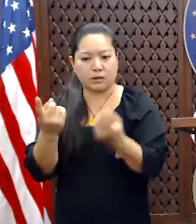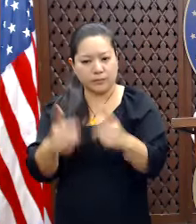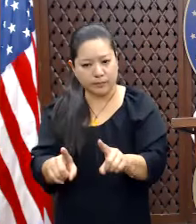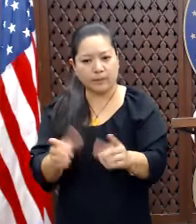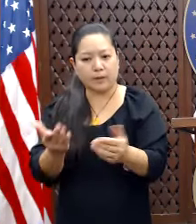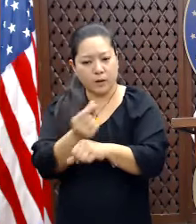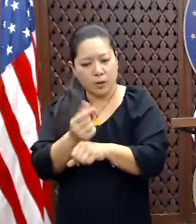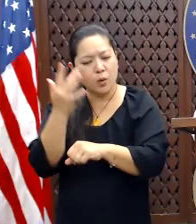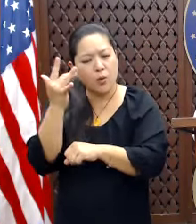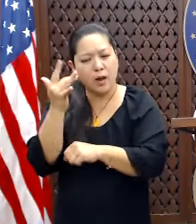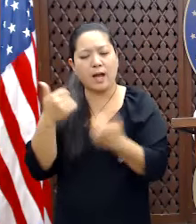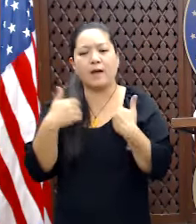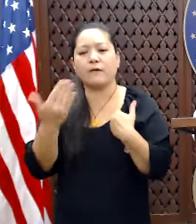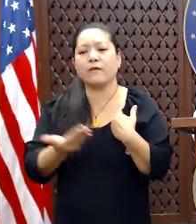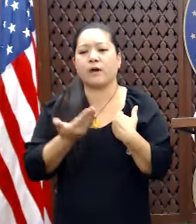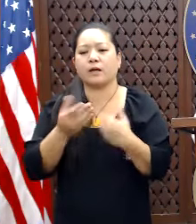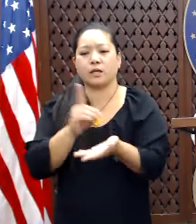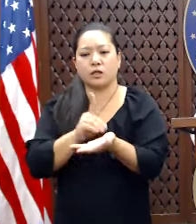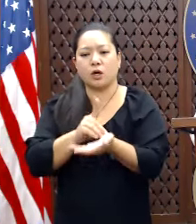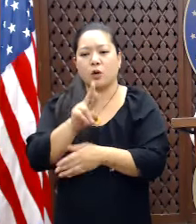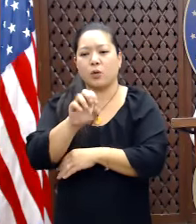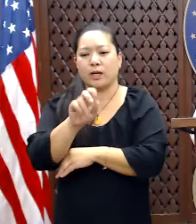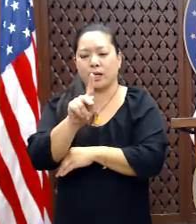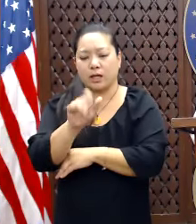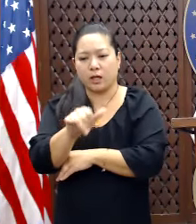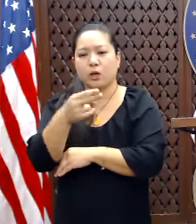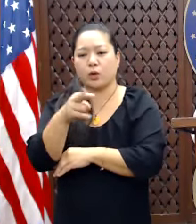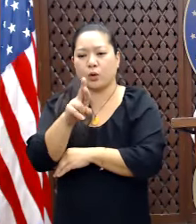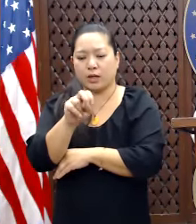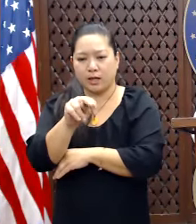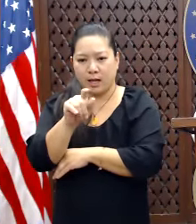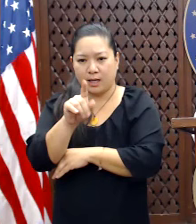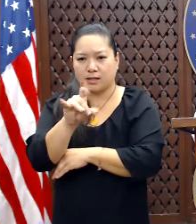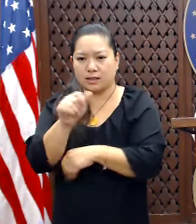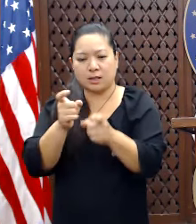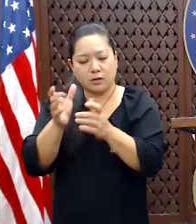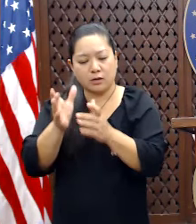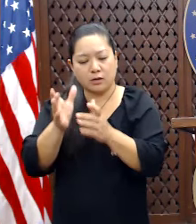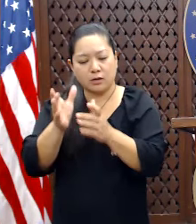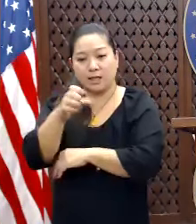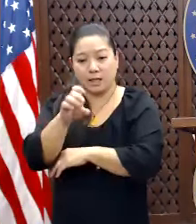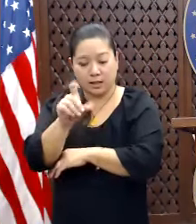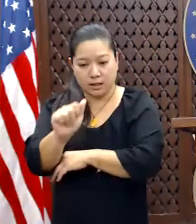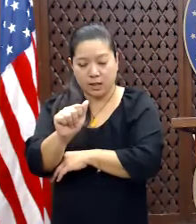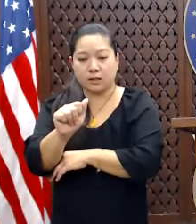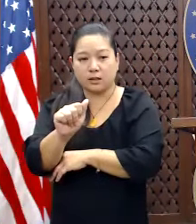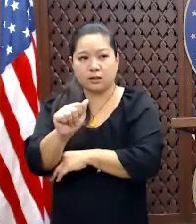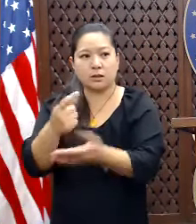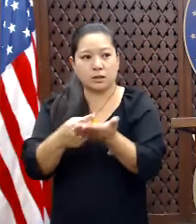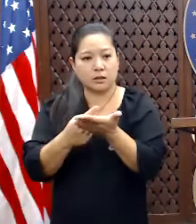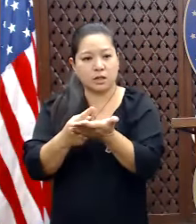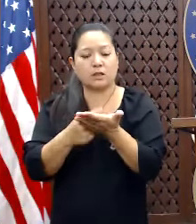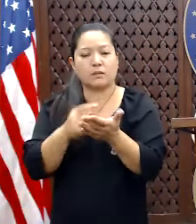That is why I have invited Dr. Ricky Hernandez, Deputy Administrator of GEDA, to highlight the economic